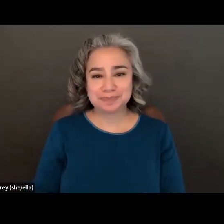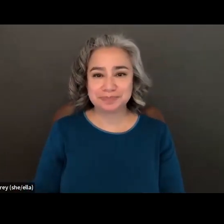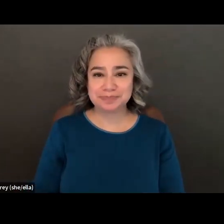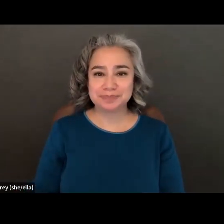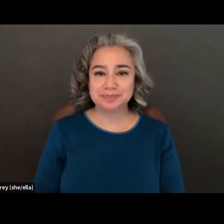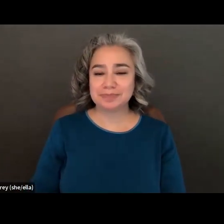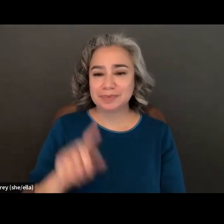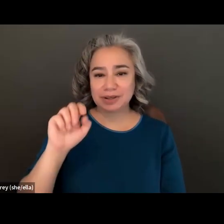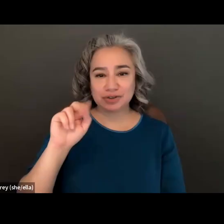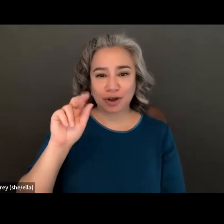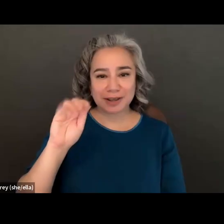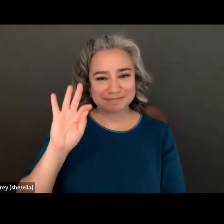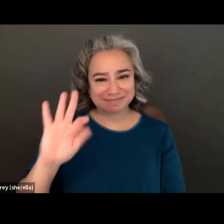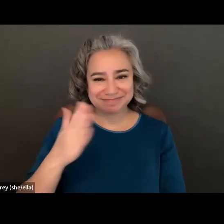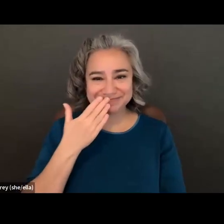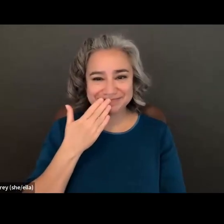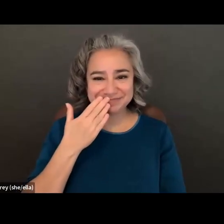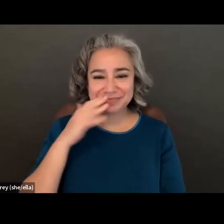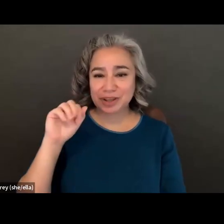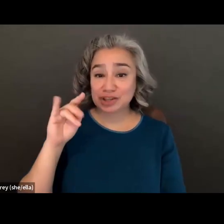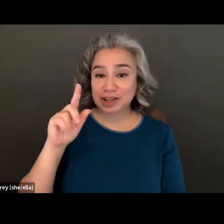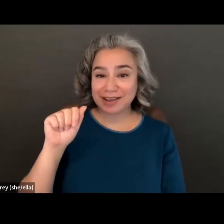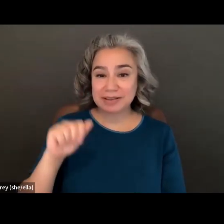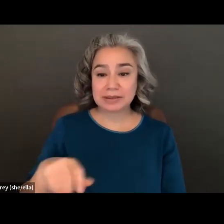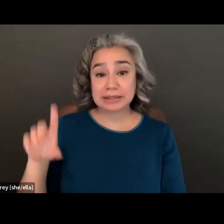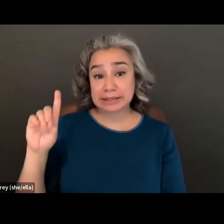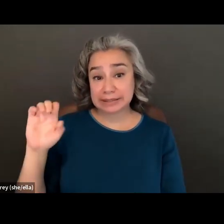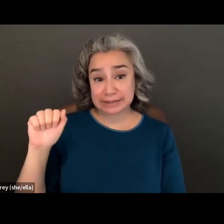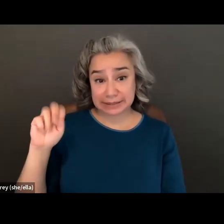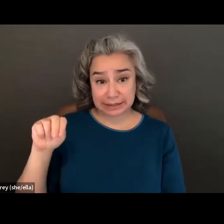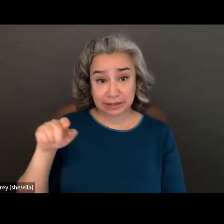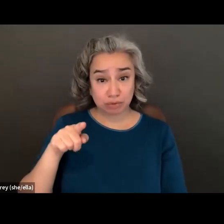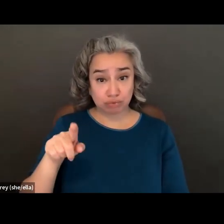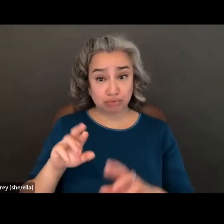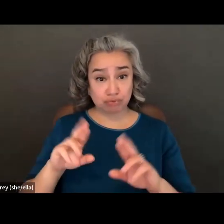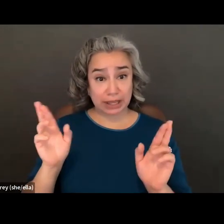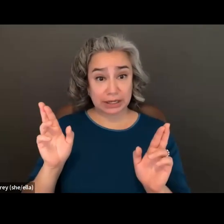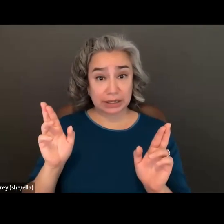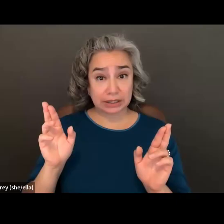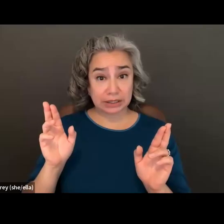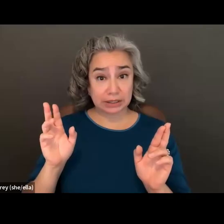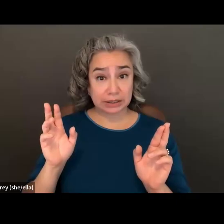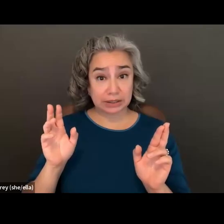Thank you, Angelica. Dean, are you prepared to